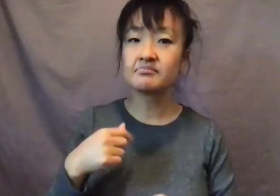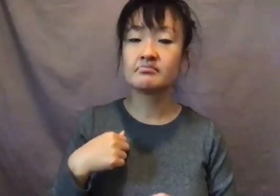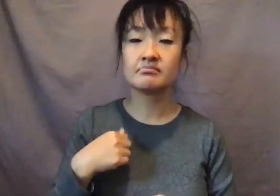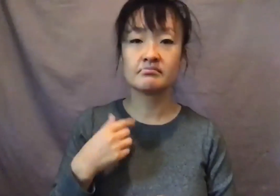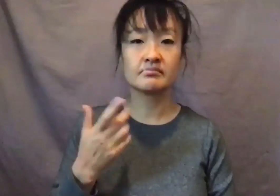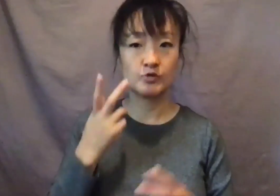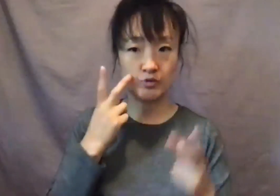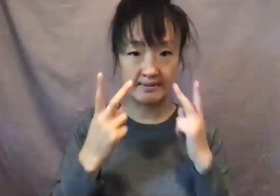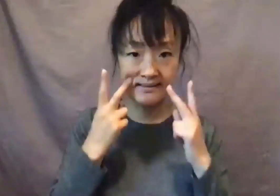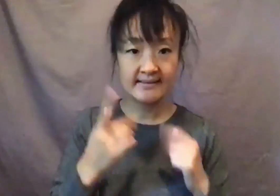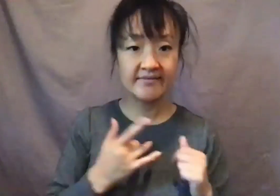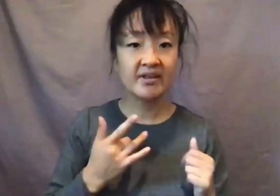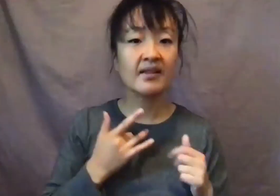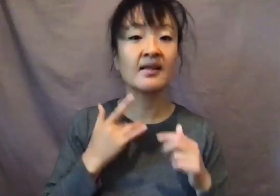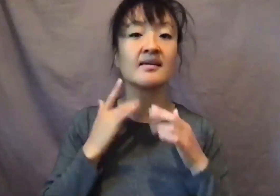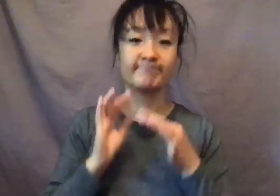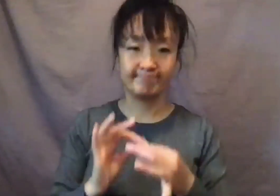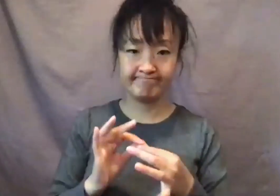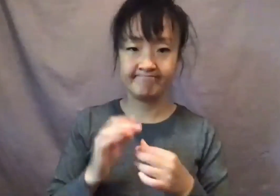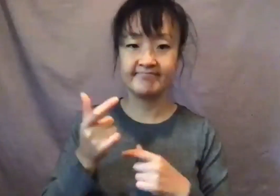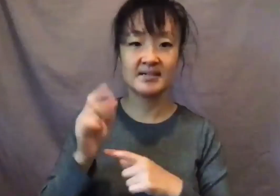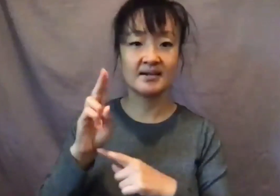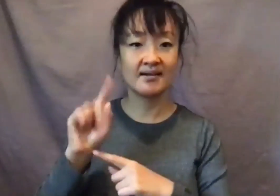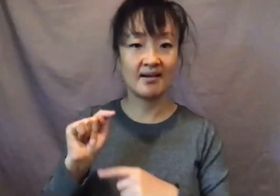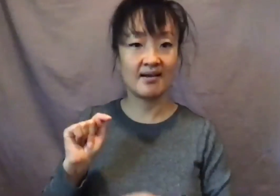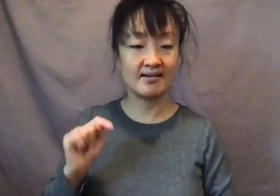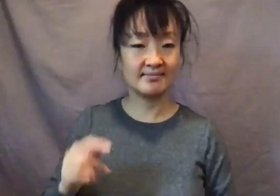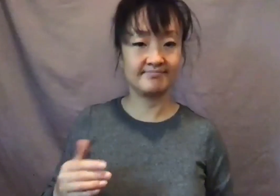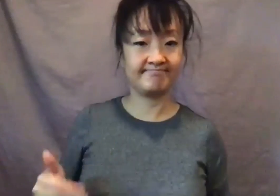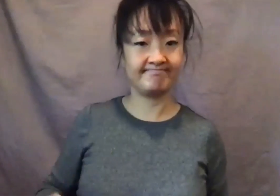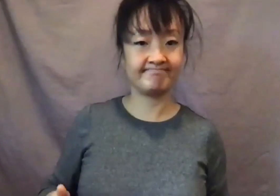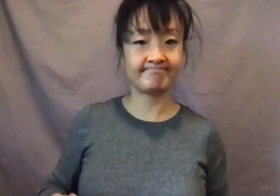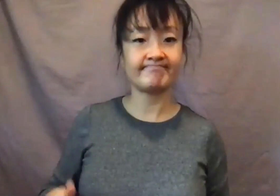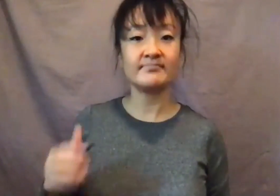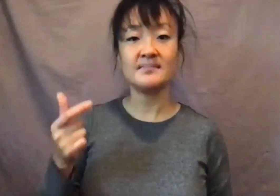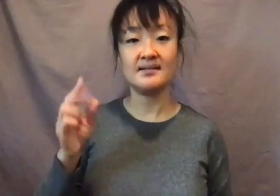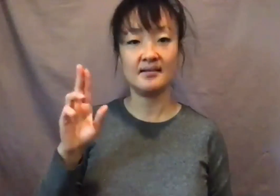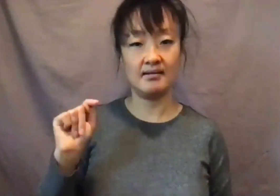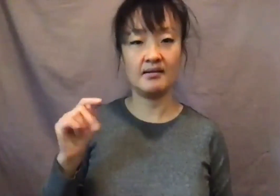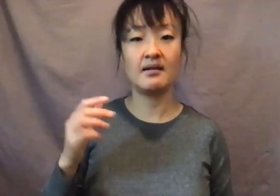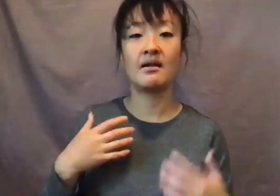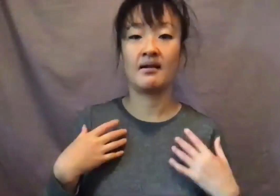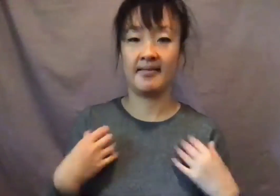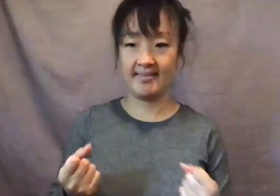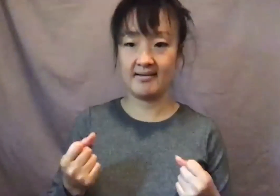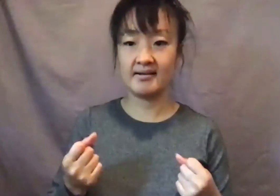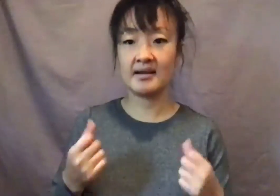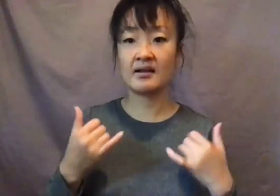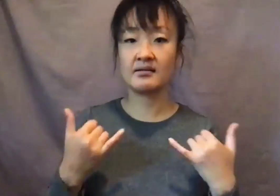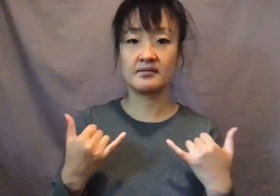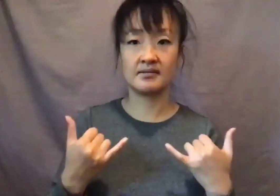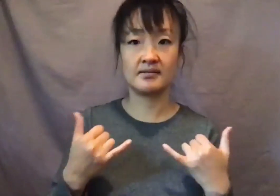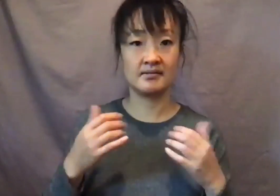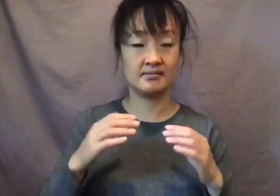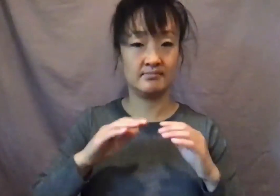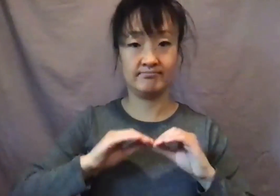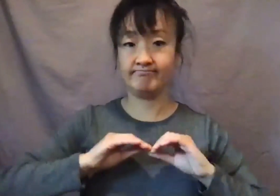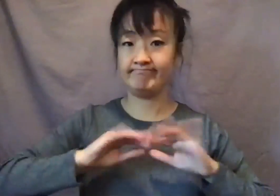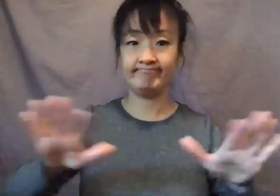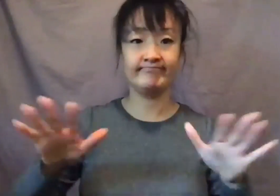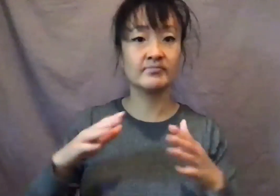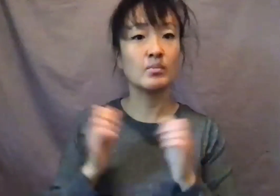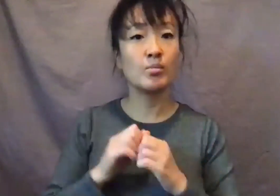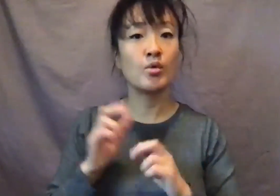feeling is around gut health. I think that our diets are not as, maybe now under this pandemic when more people are perhaps cooking at